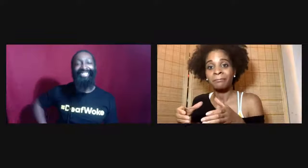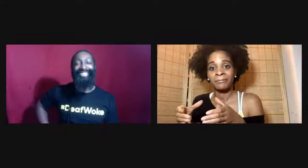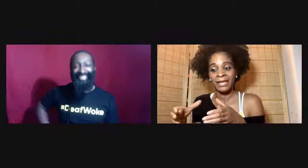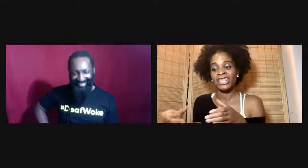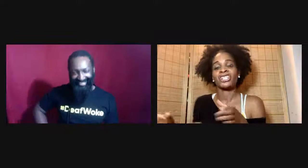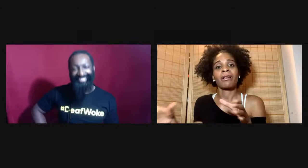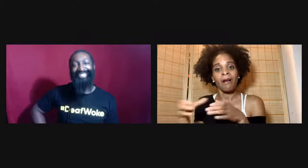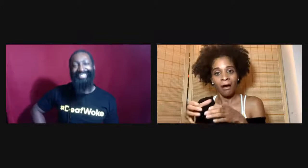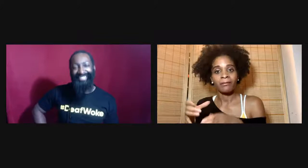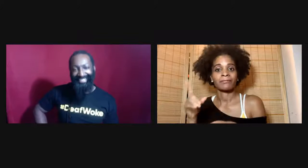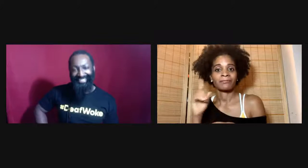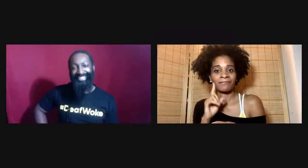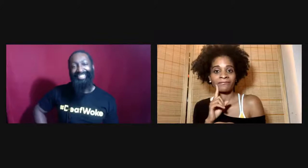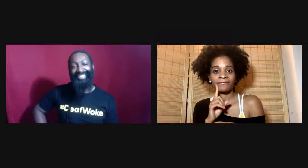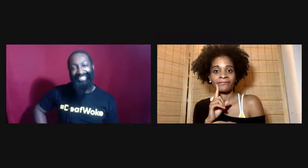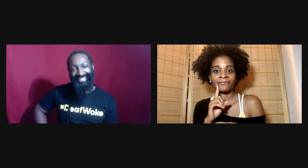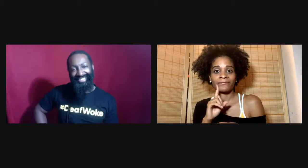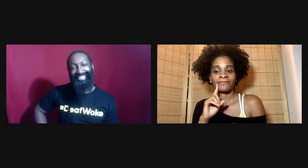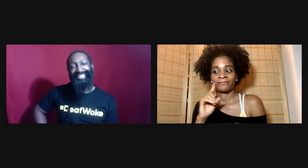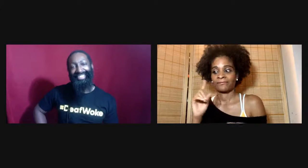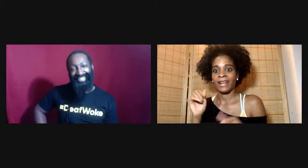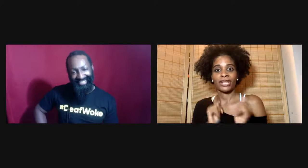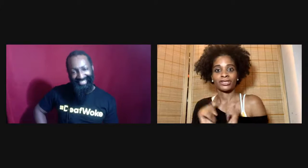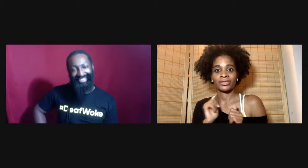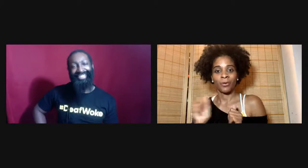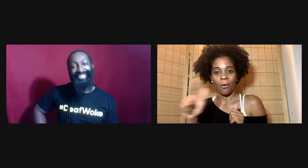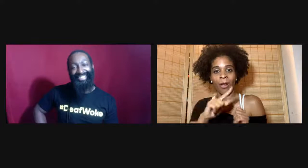Yes, yeah. And yeah, she wrote